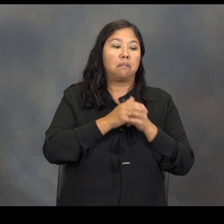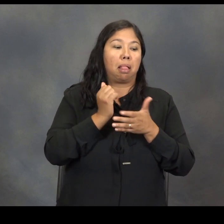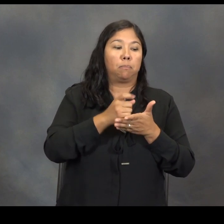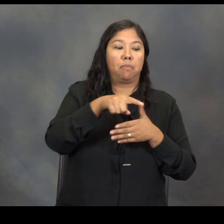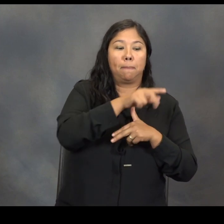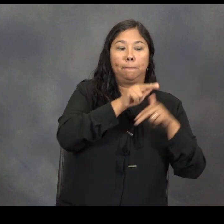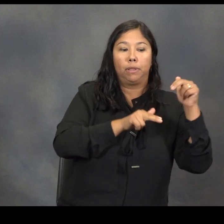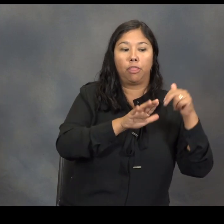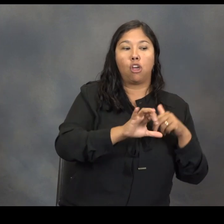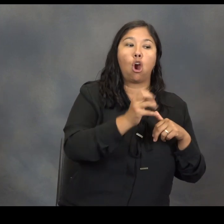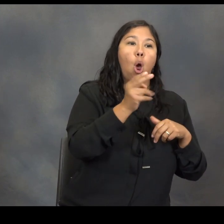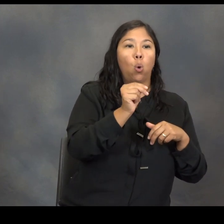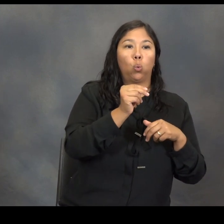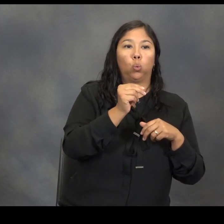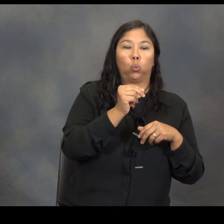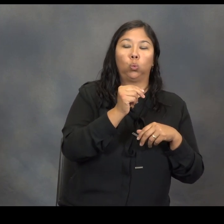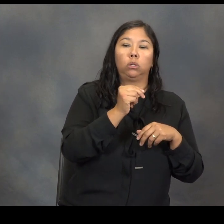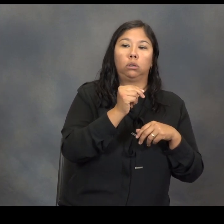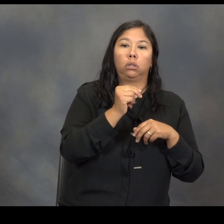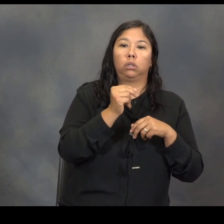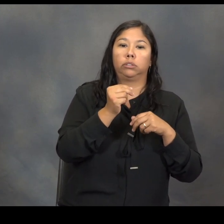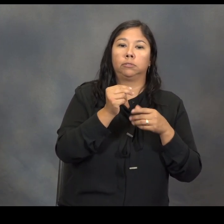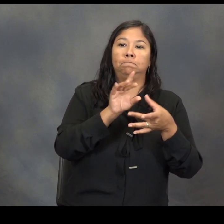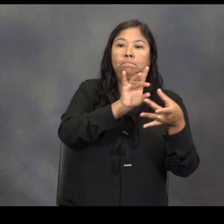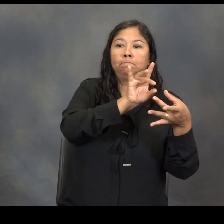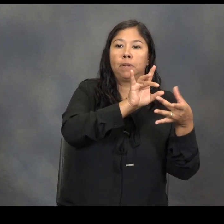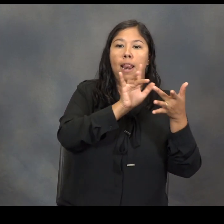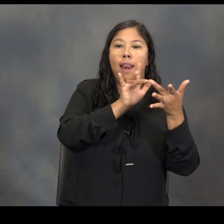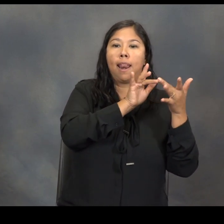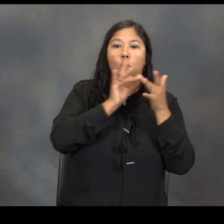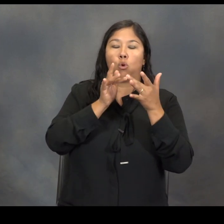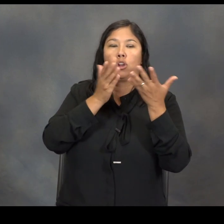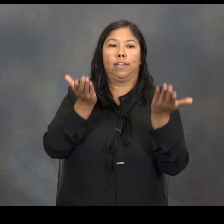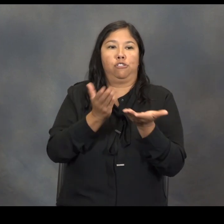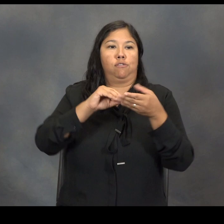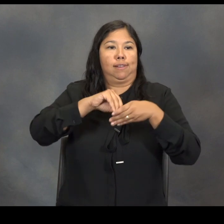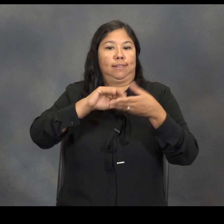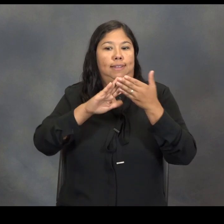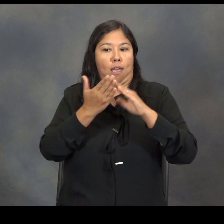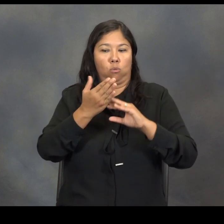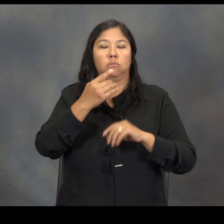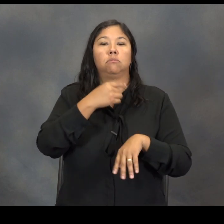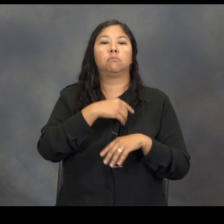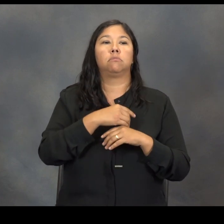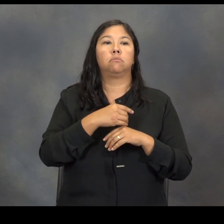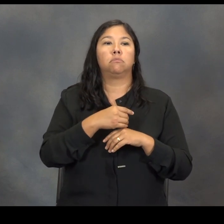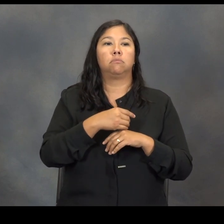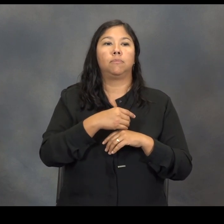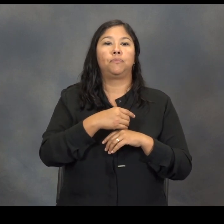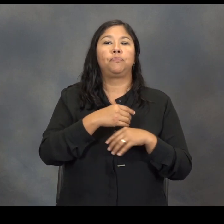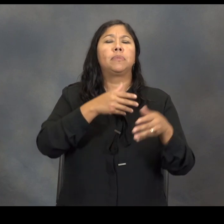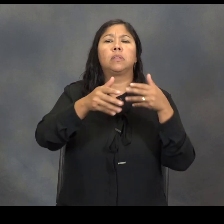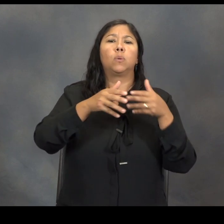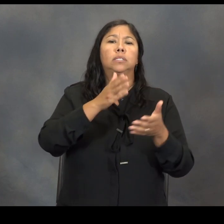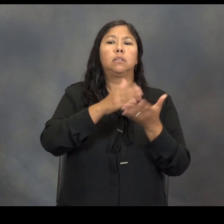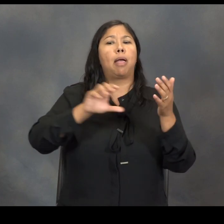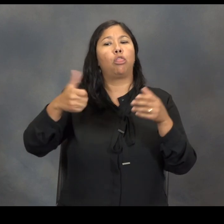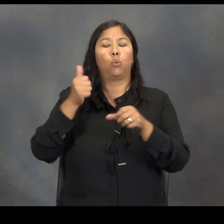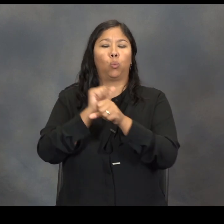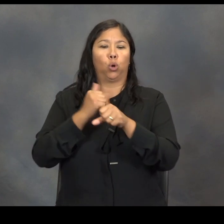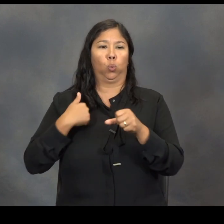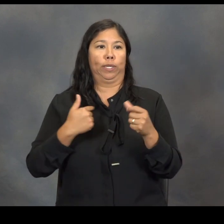capital and networks in town. So I think that's just sort of an added bonus. Some of the other work we